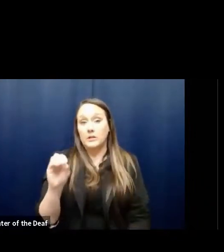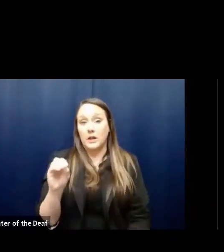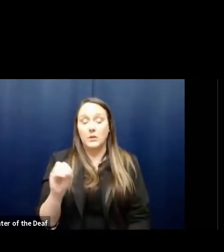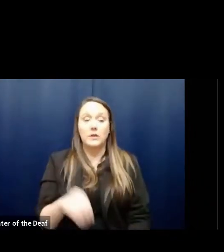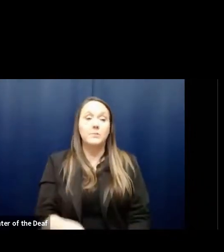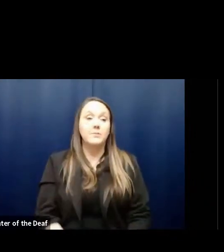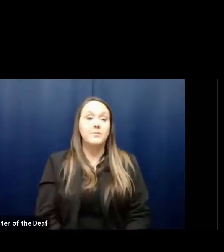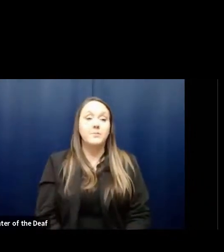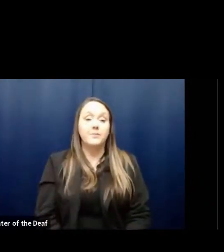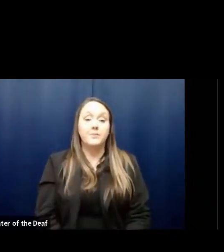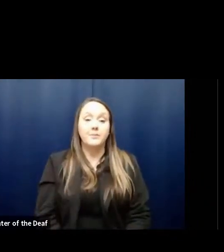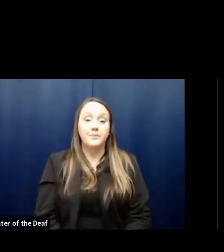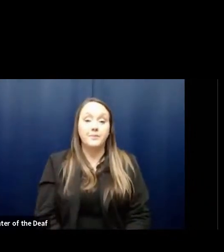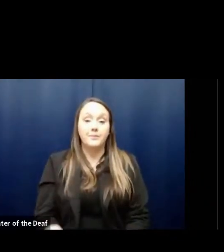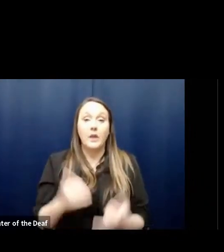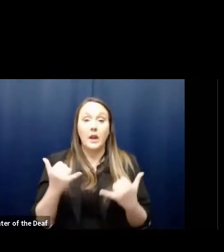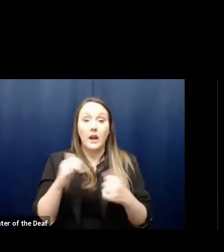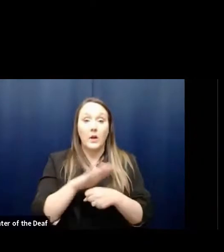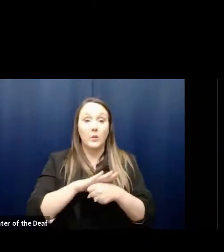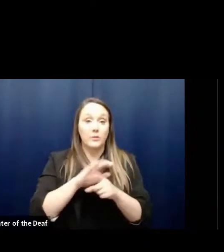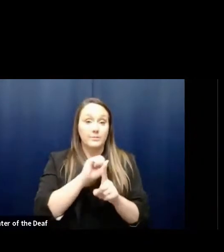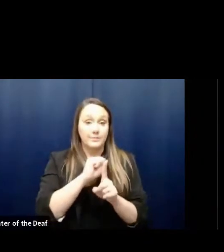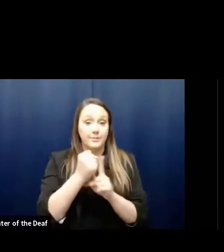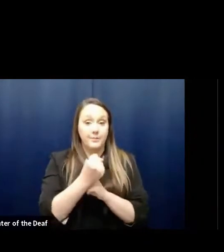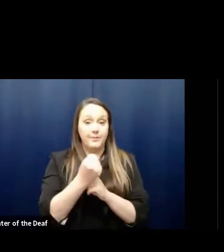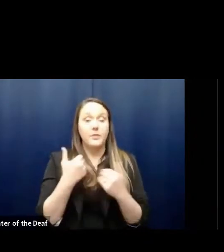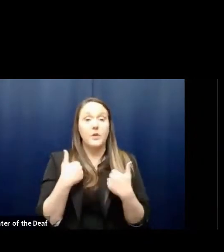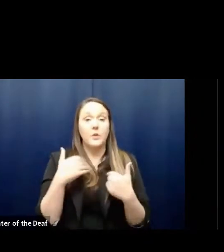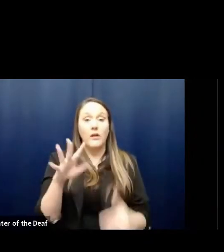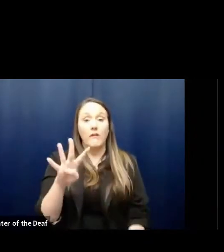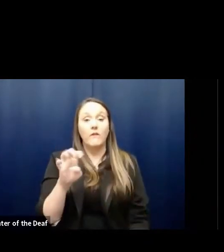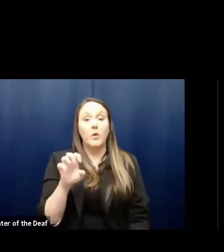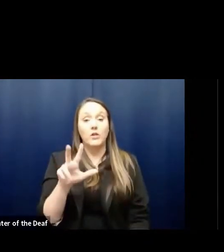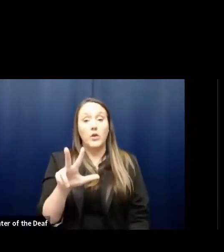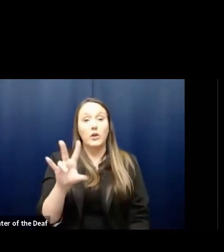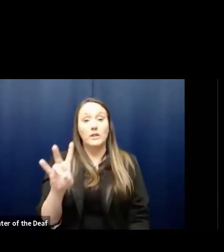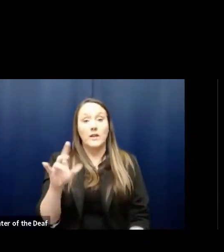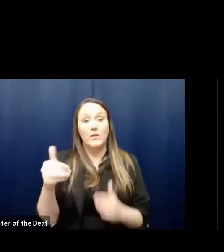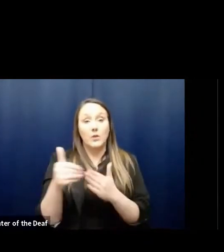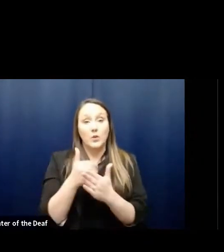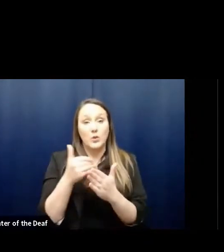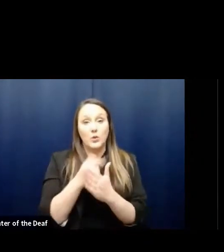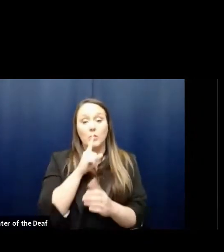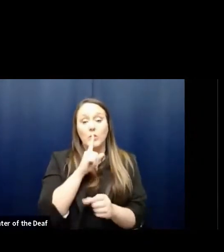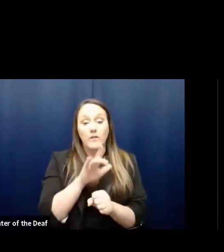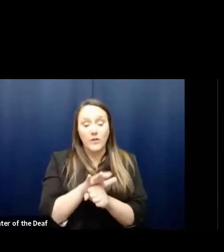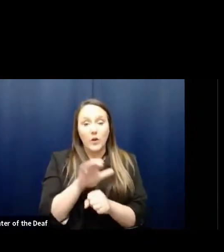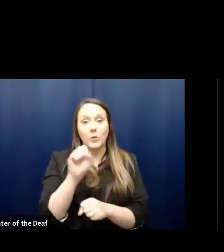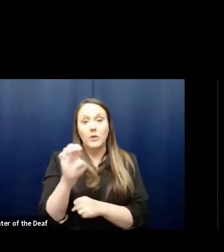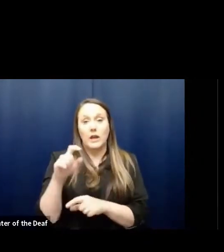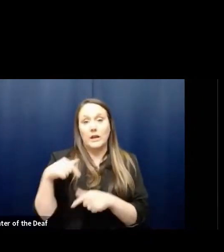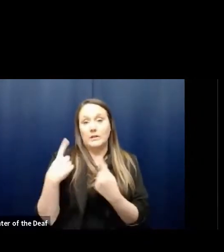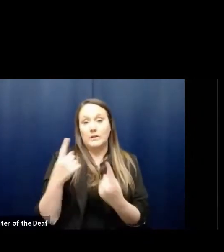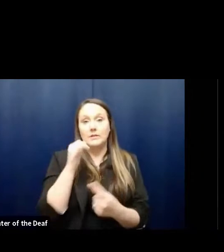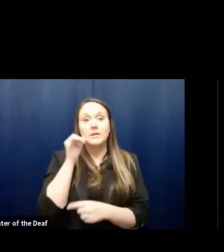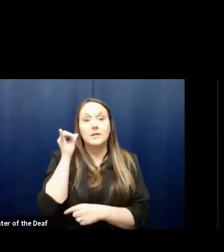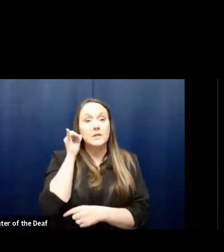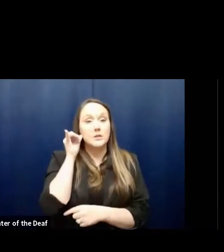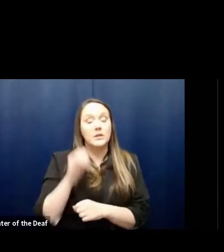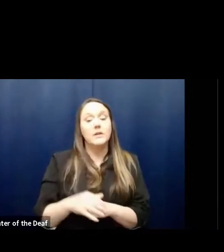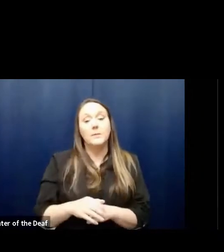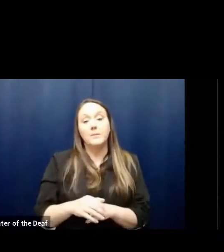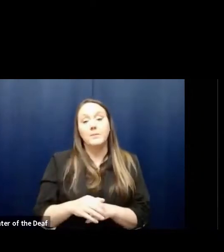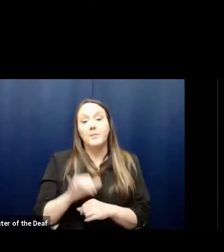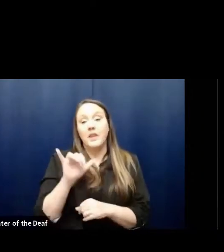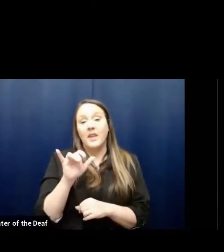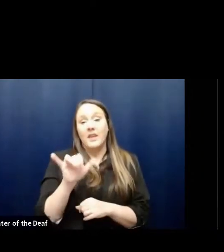local situation. We have 437 new confirmed cases since yesterday's report. This